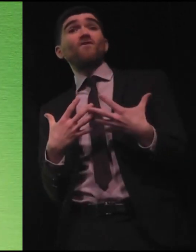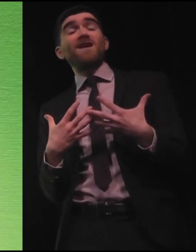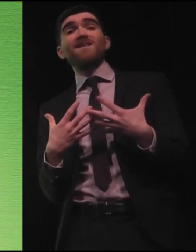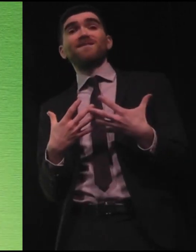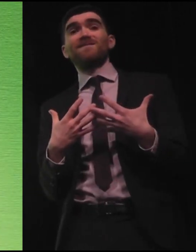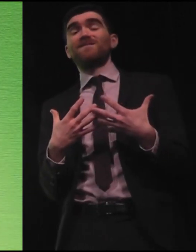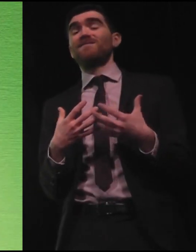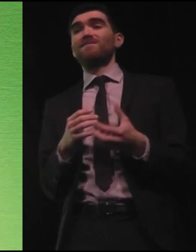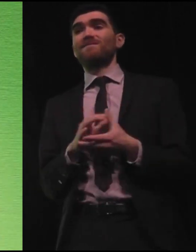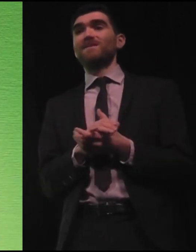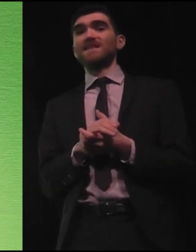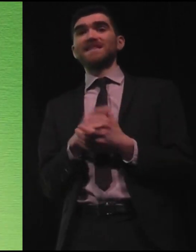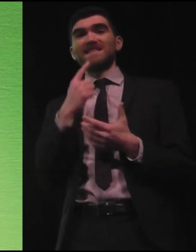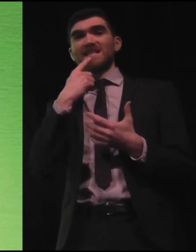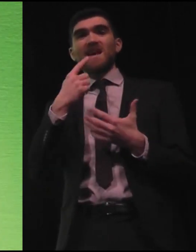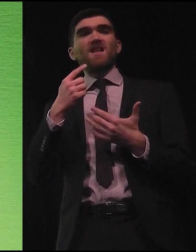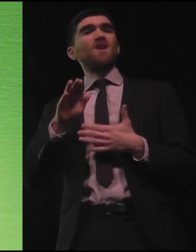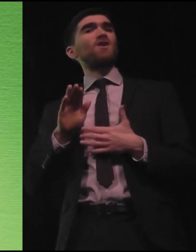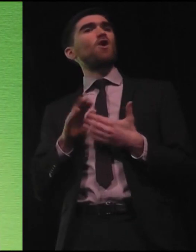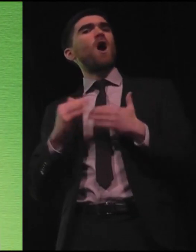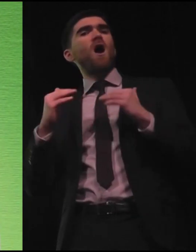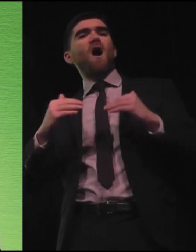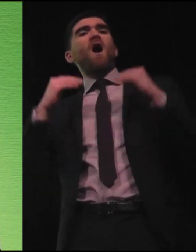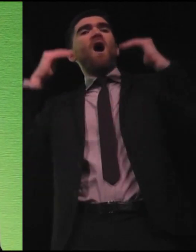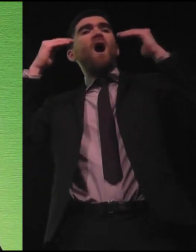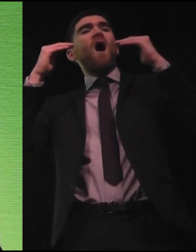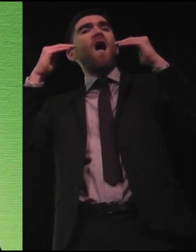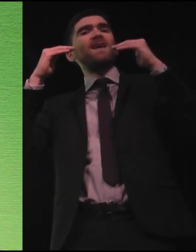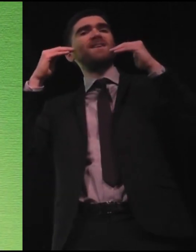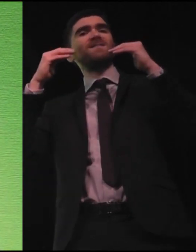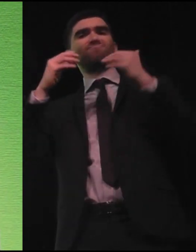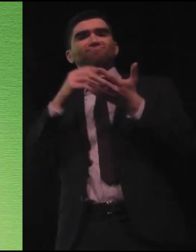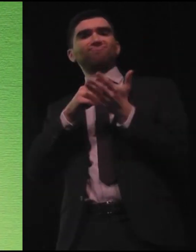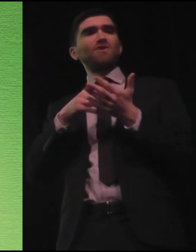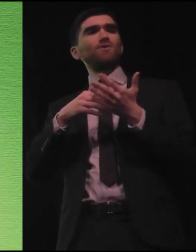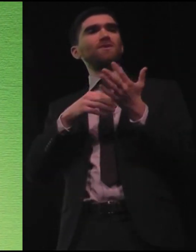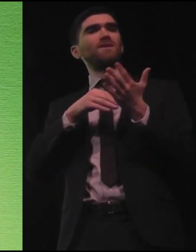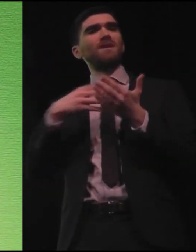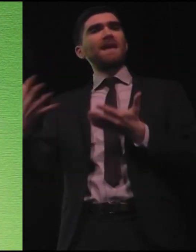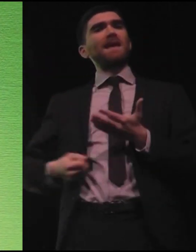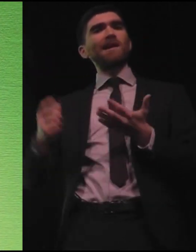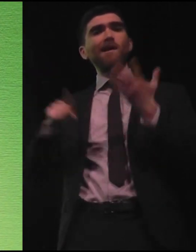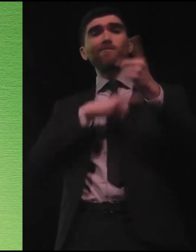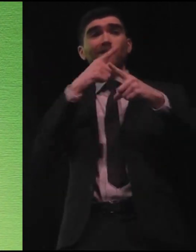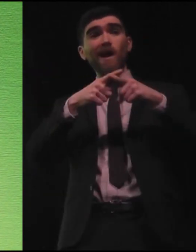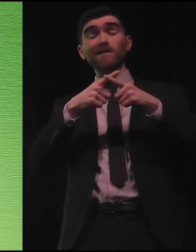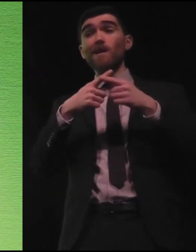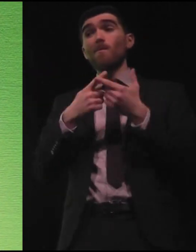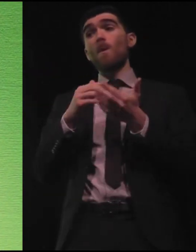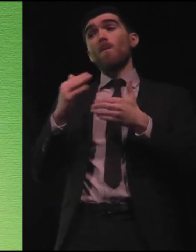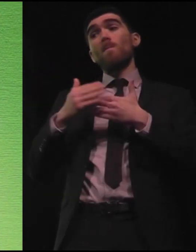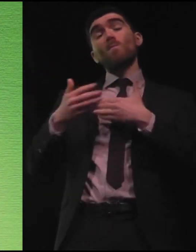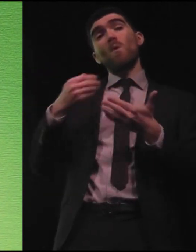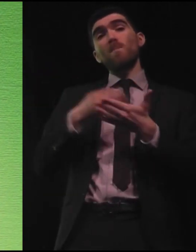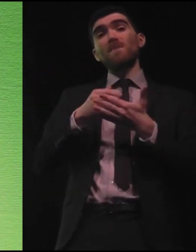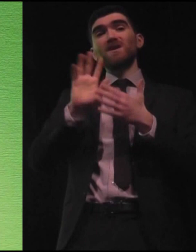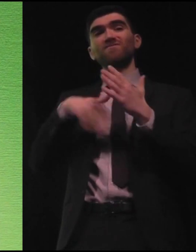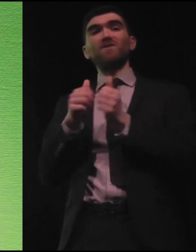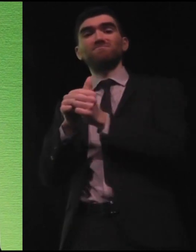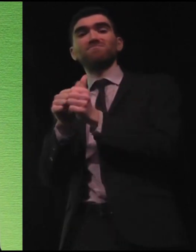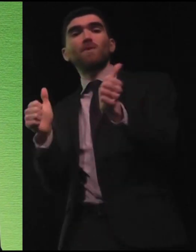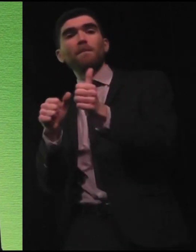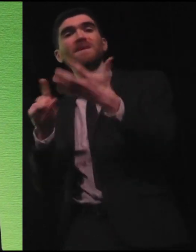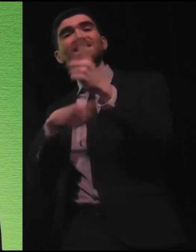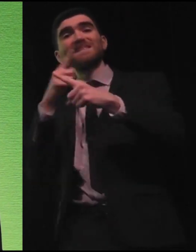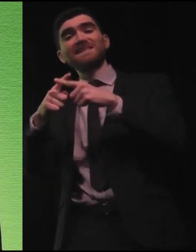committed to raising more money from corporations. And we are committed to using the money raised to narrow the Victorian